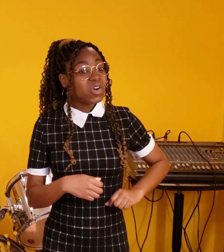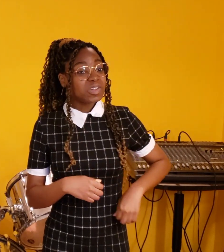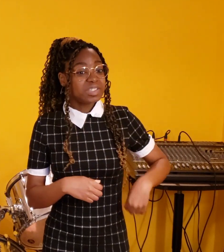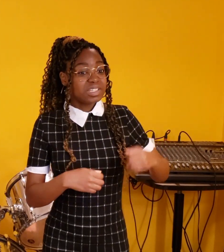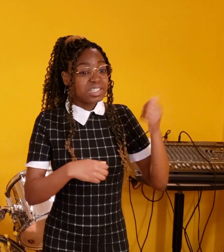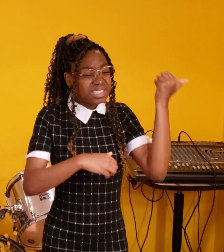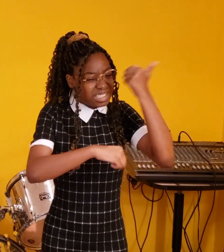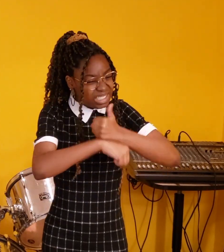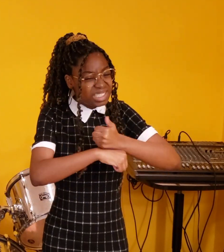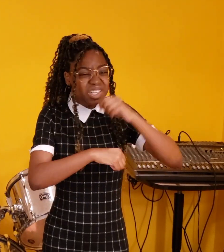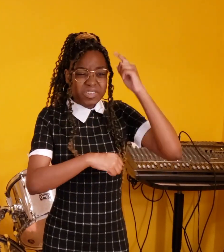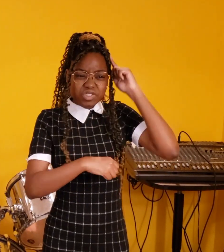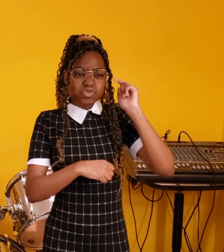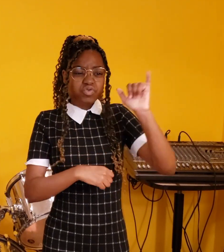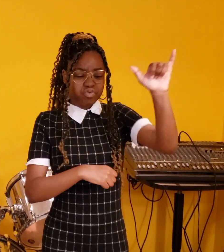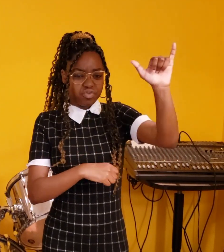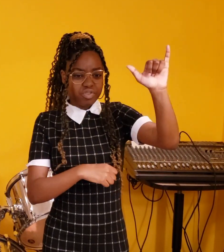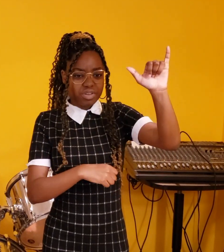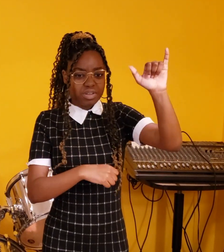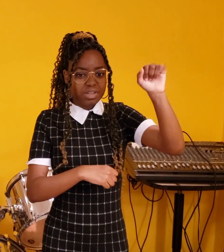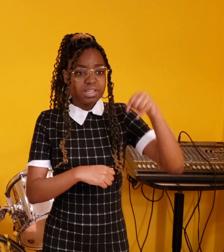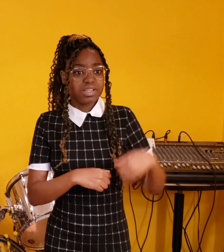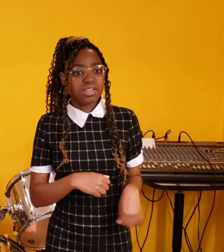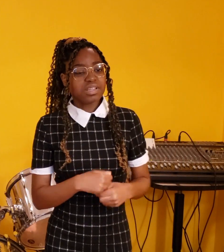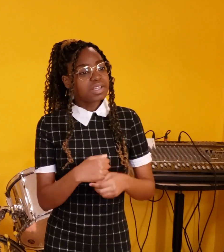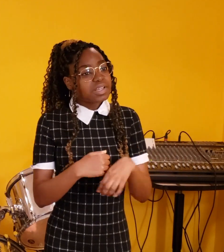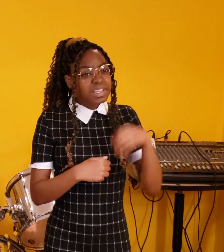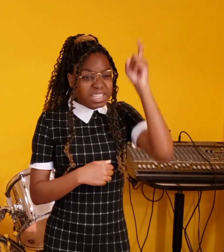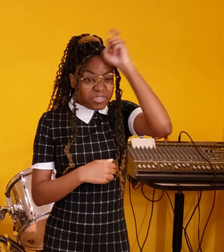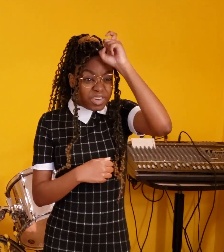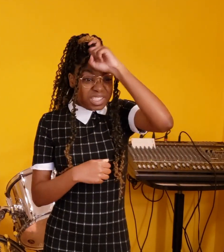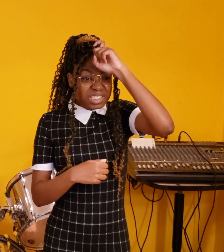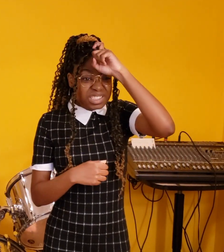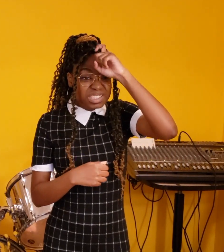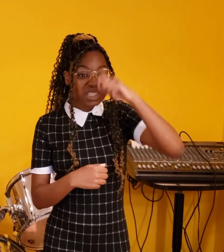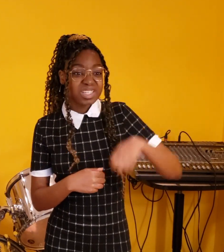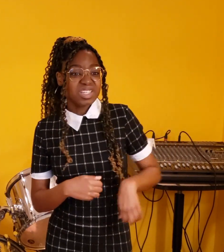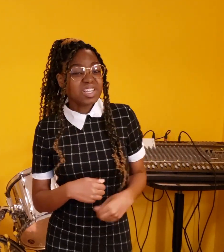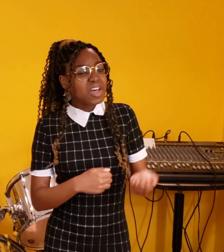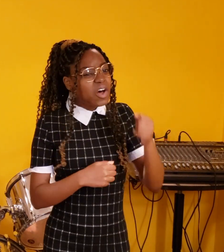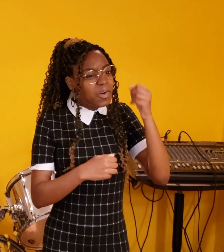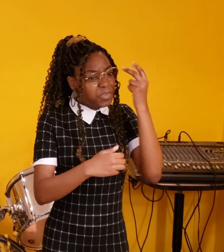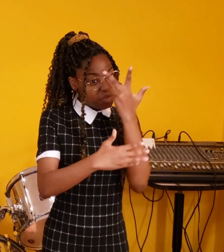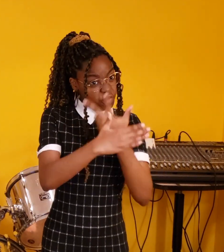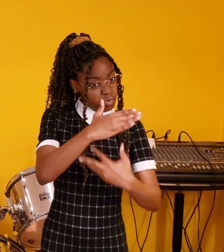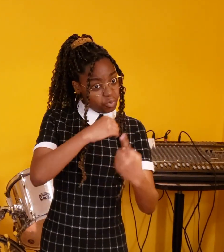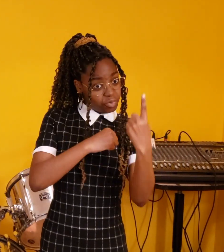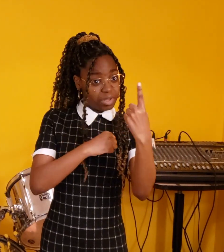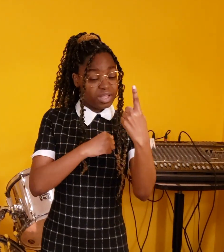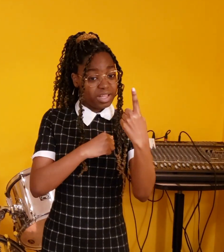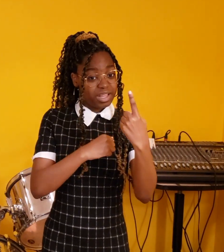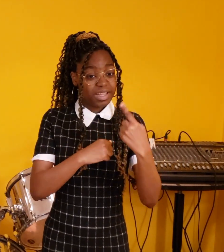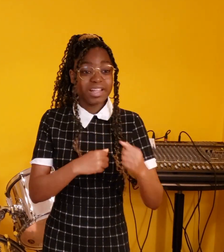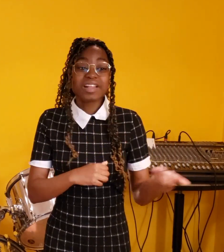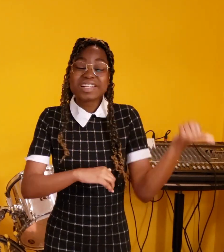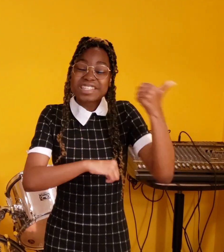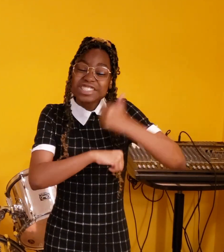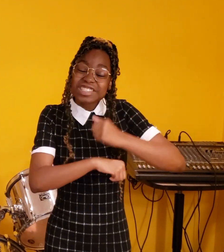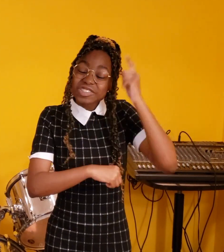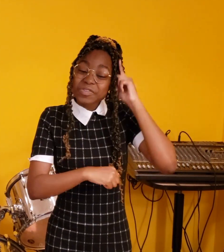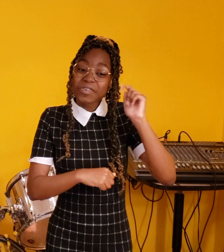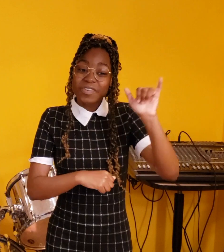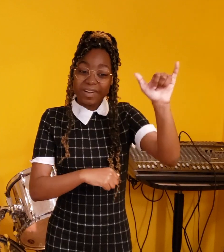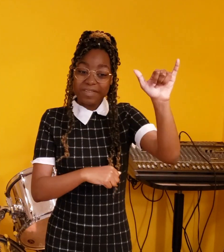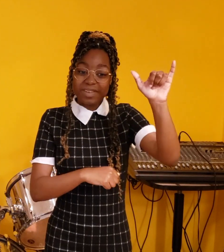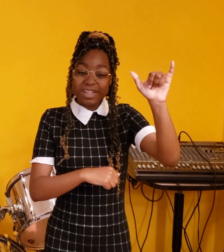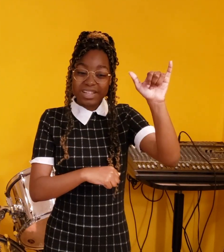of the triune God, the counsel of the Elohim stands forever. The plans of his heart from generation to